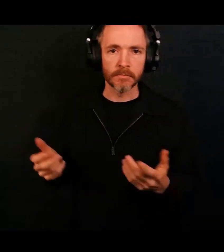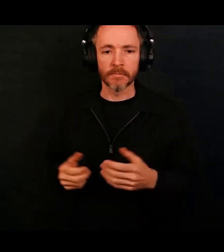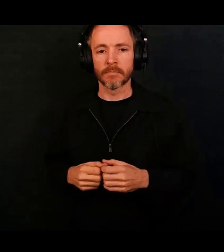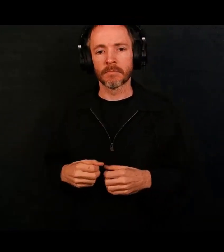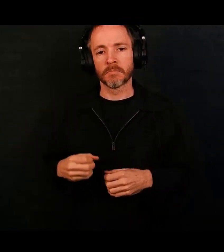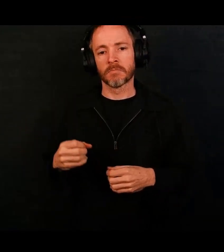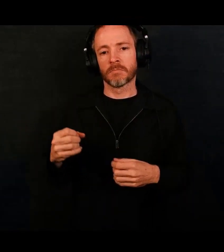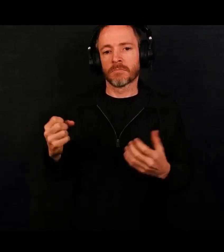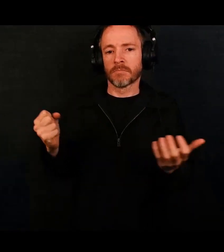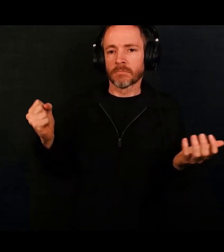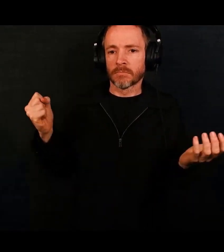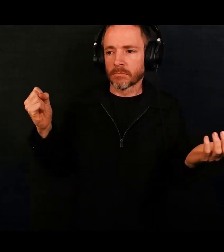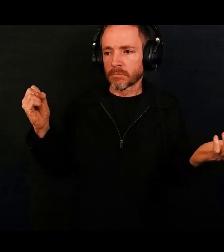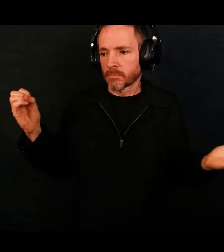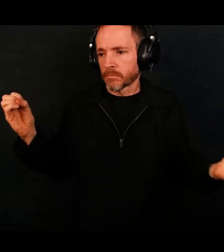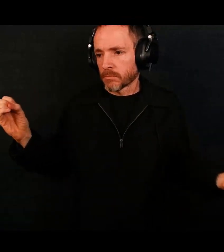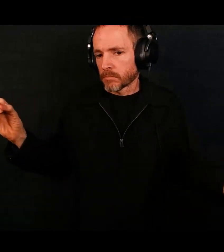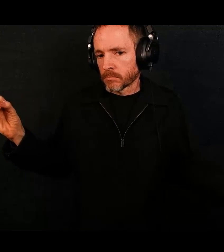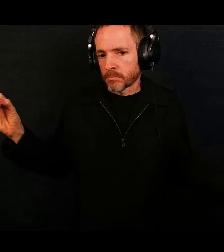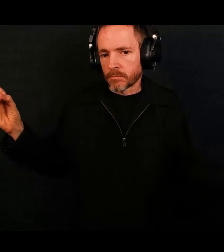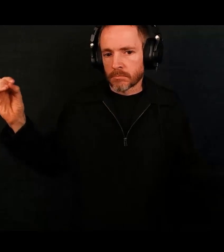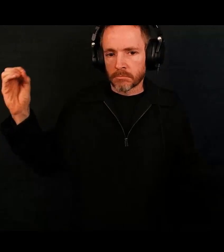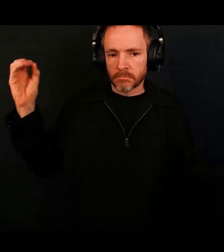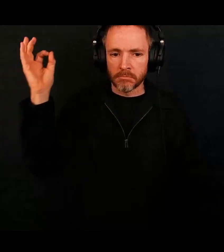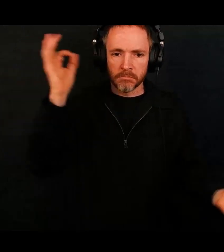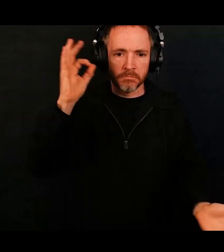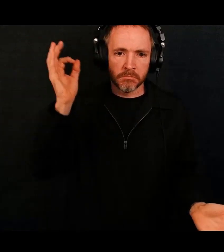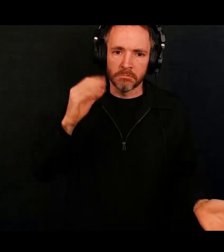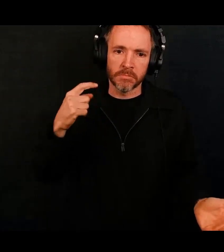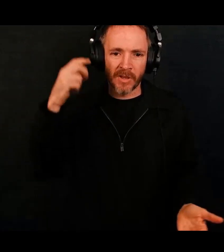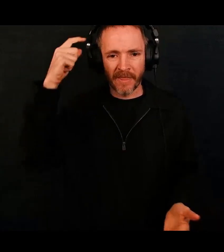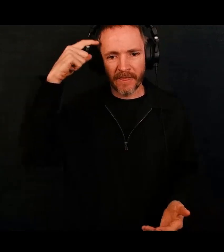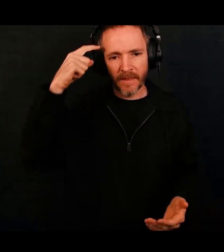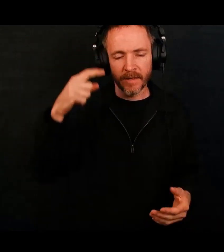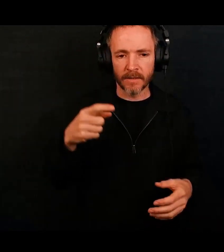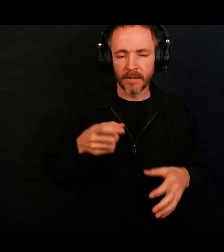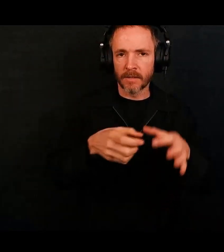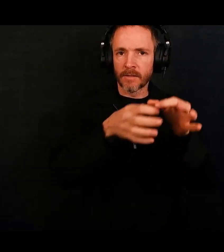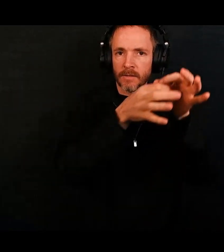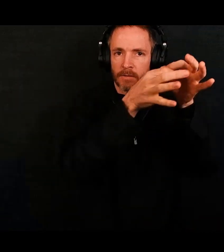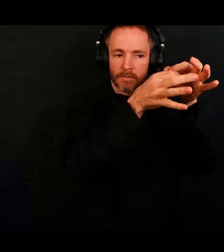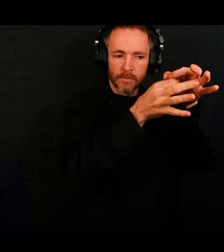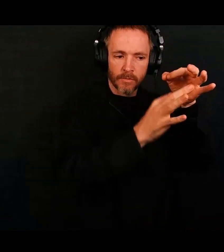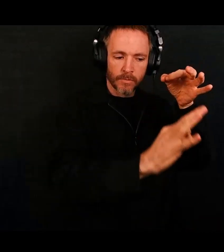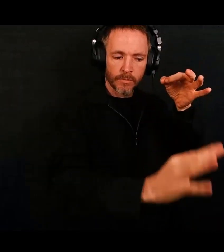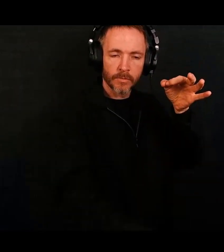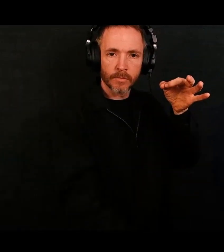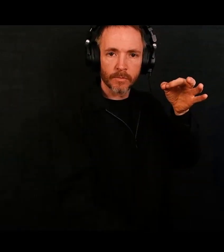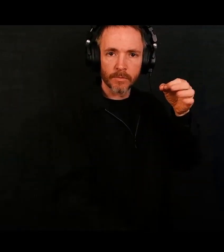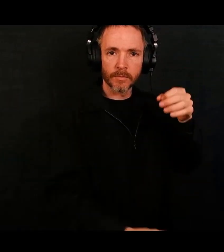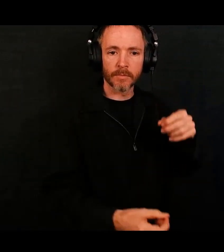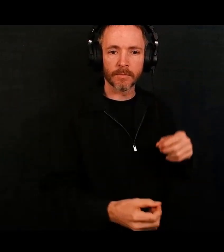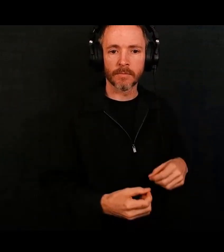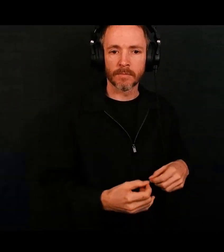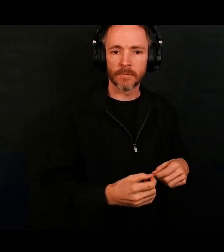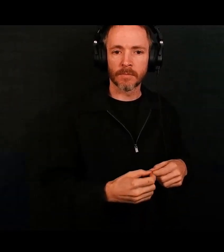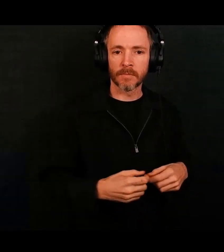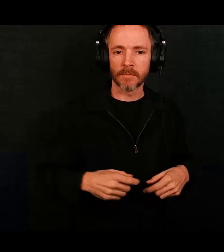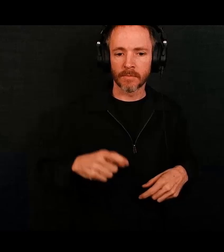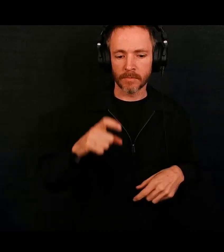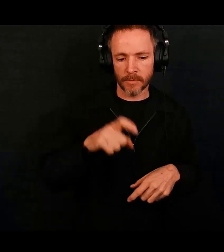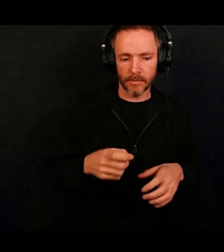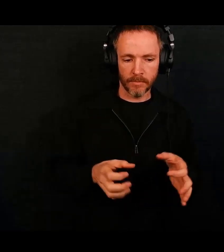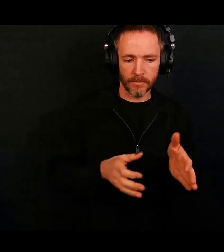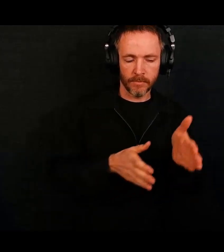I don't know. I think the tubing's got to run down the wall. Maybe it's got to fit in this